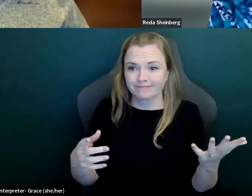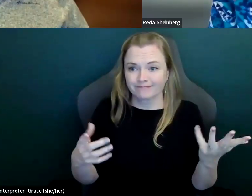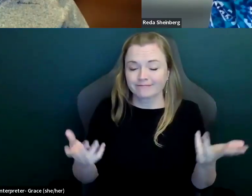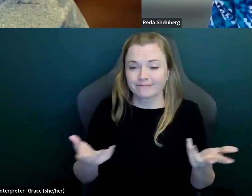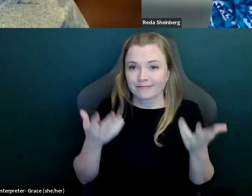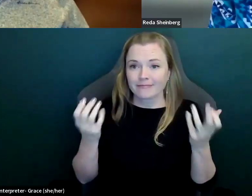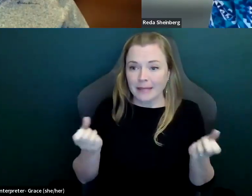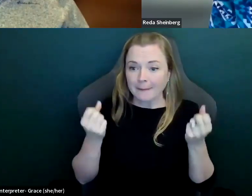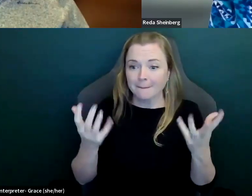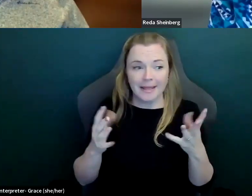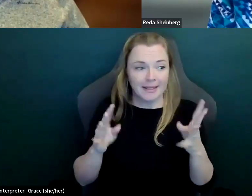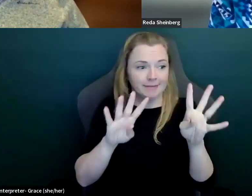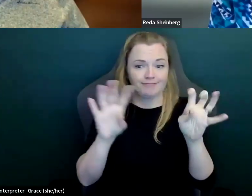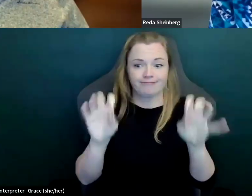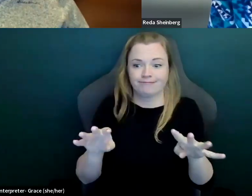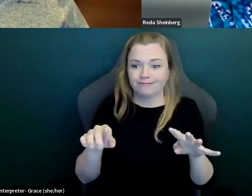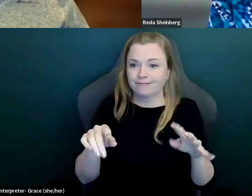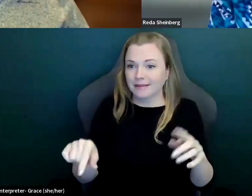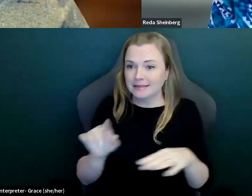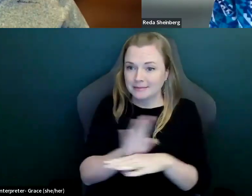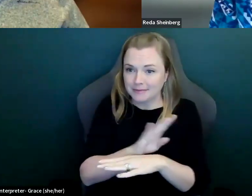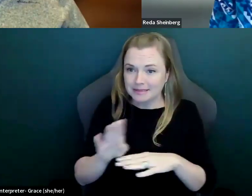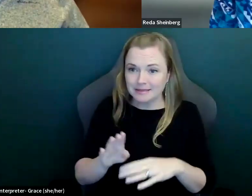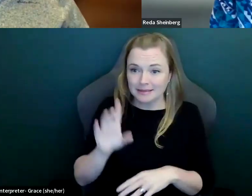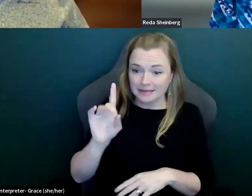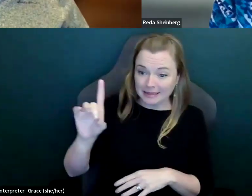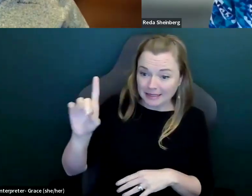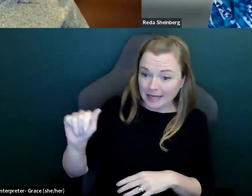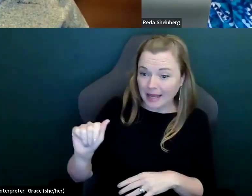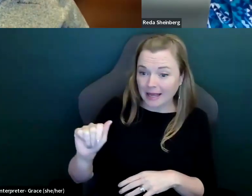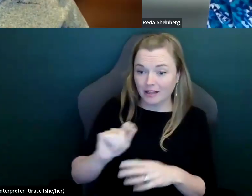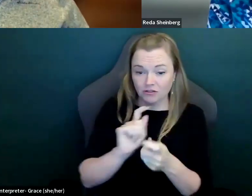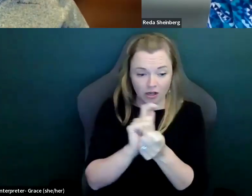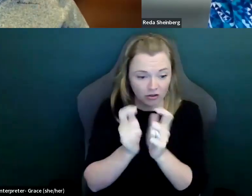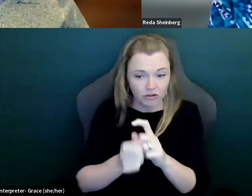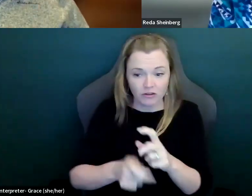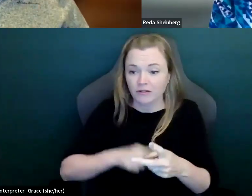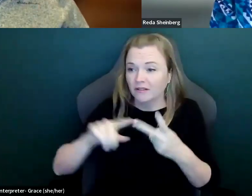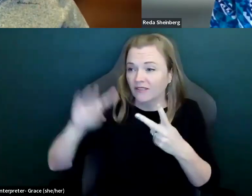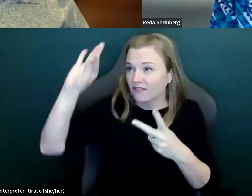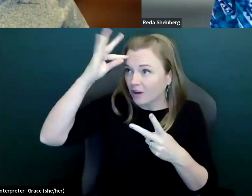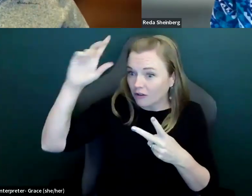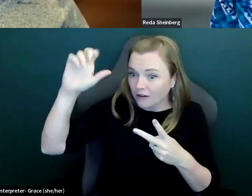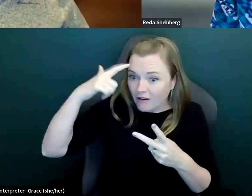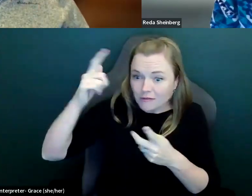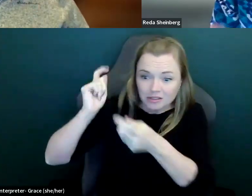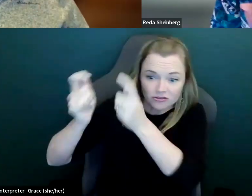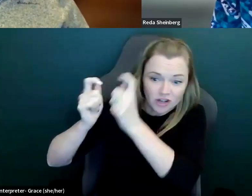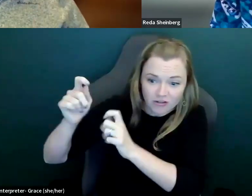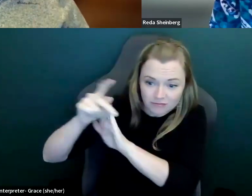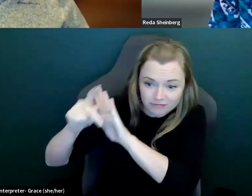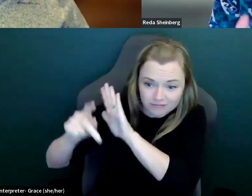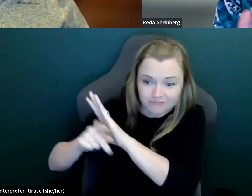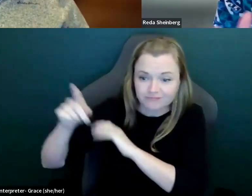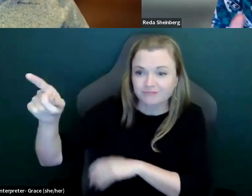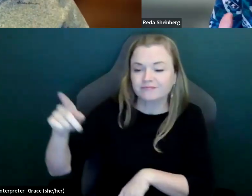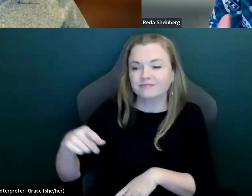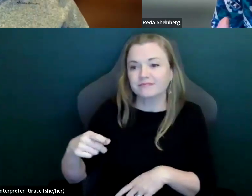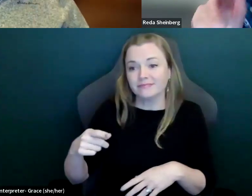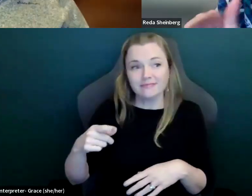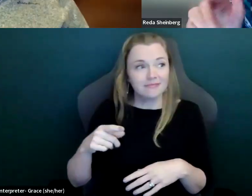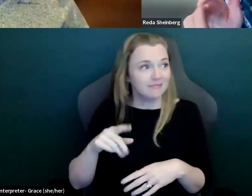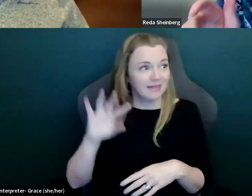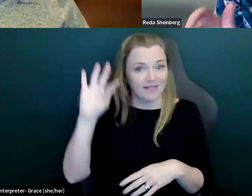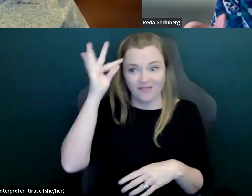unknowns in this business. We all know DDA changes, federal government changes, federal government closed. In